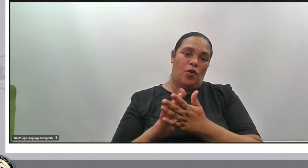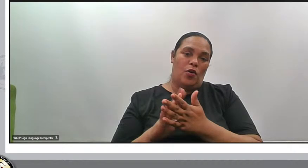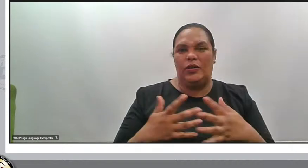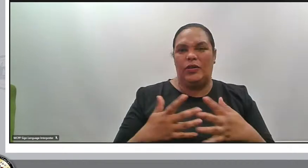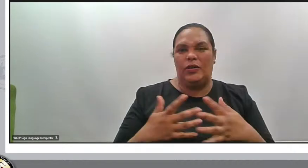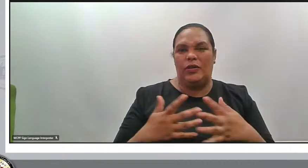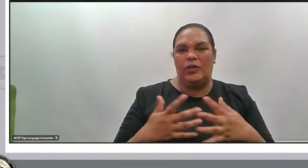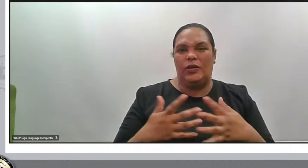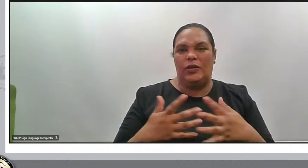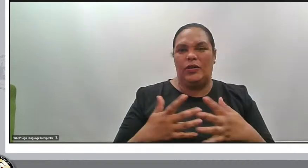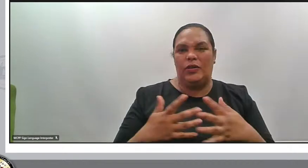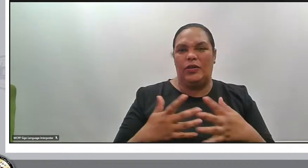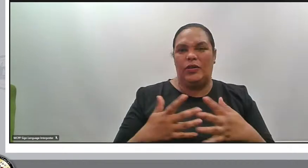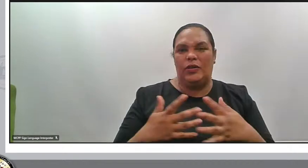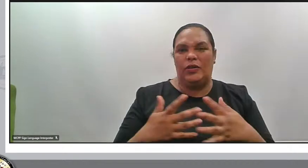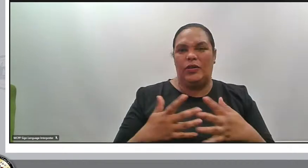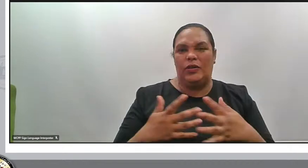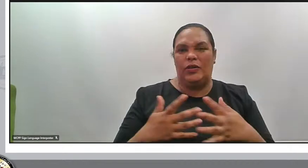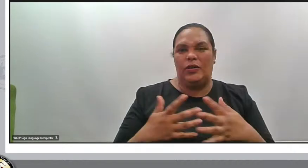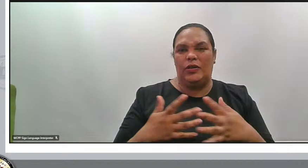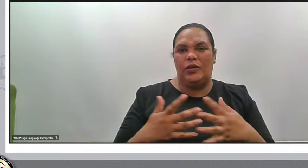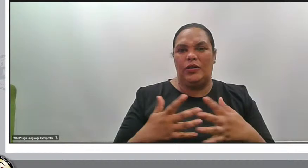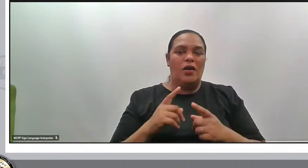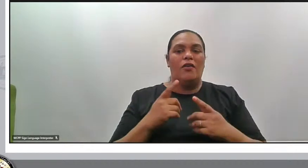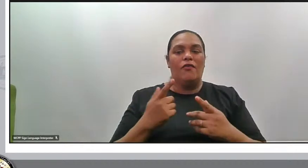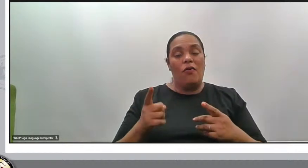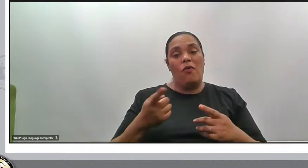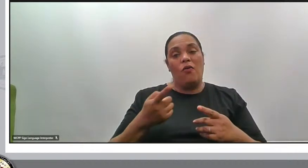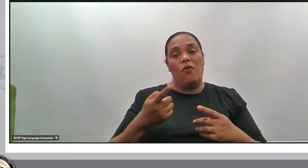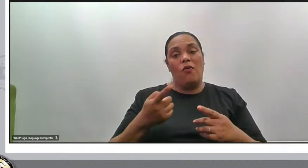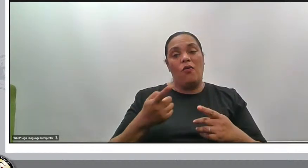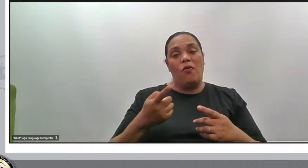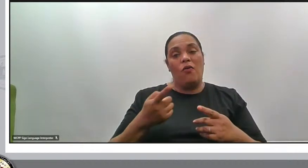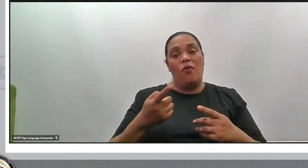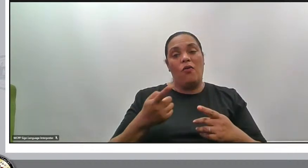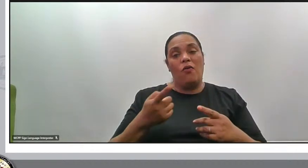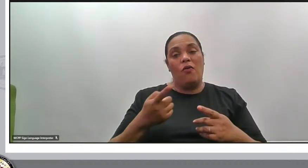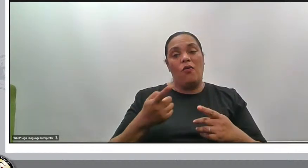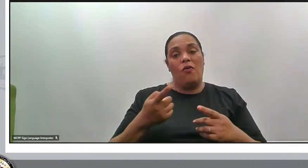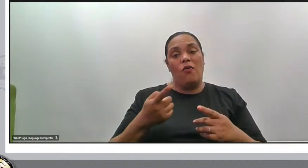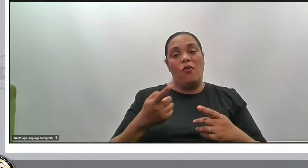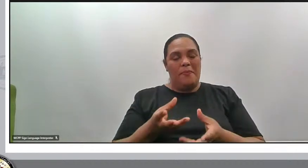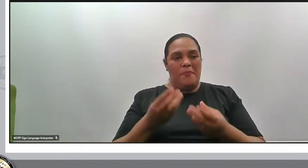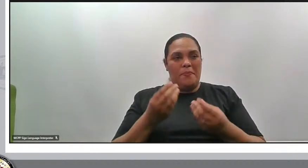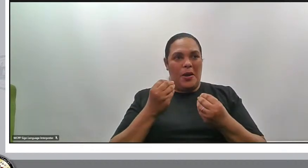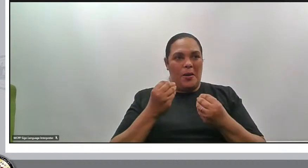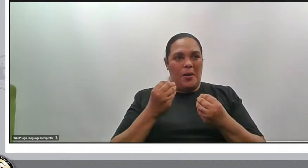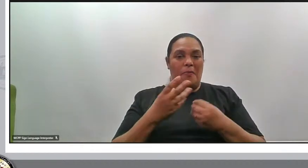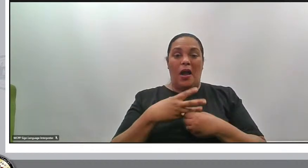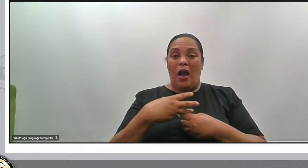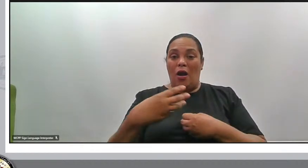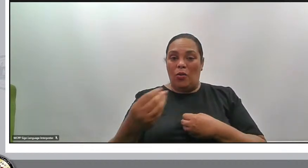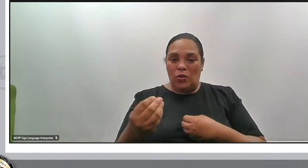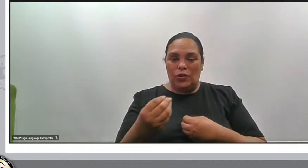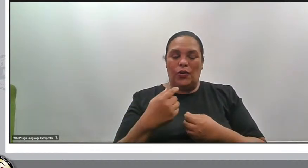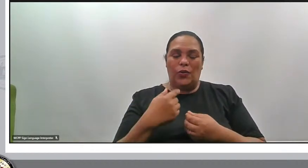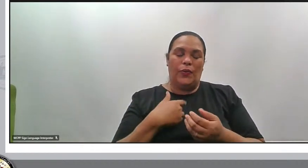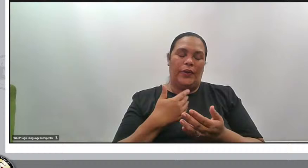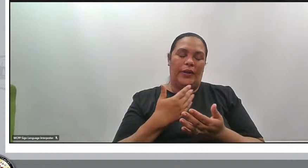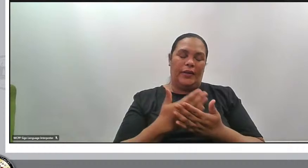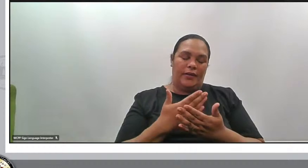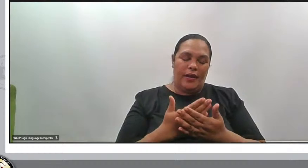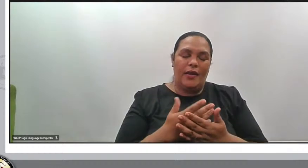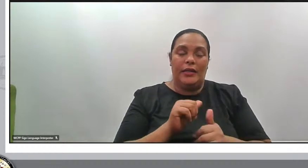public participation, in order to ensure that we get out and that we are able to assist